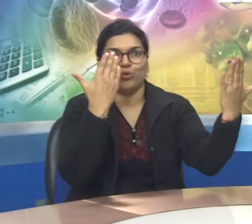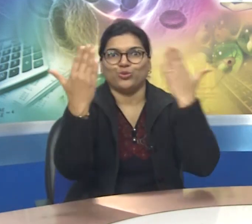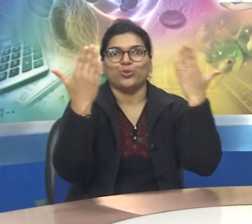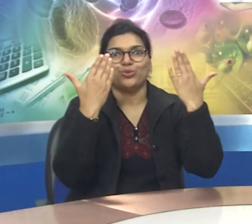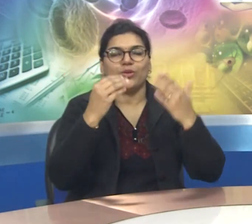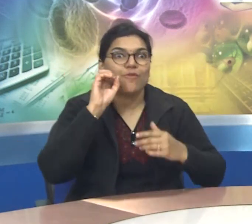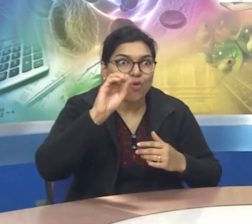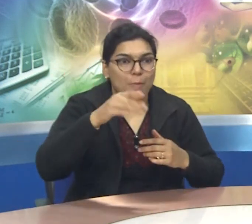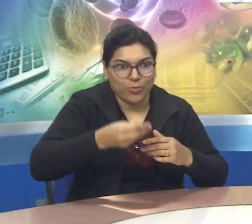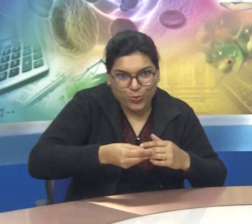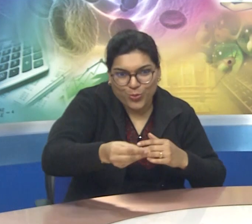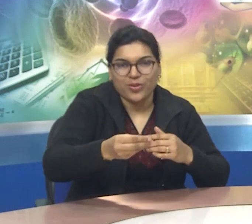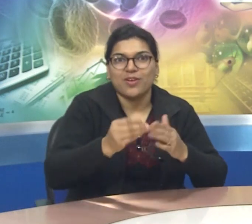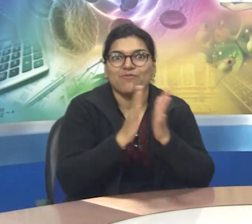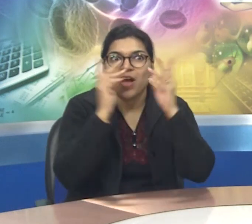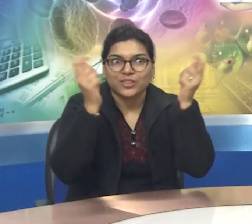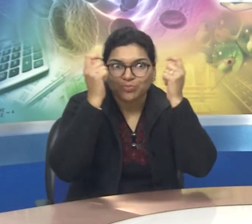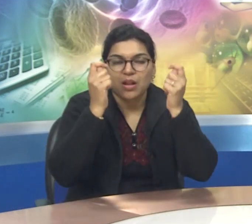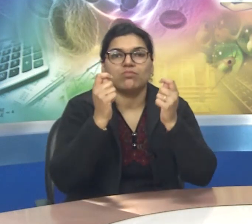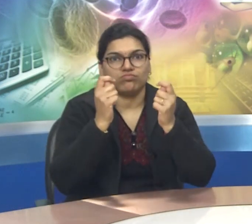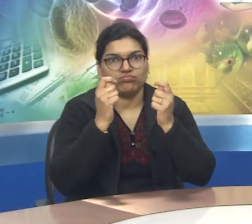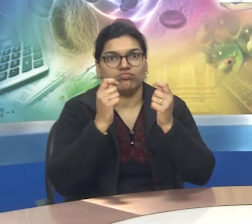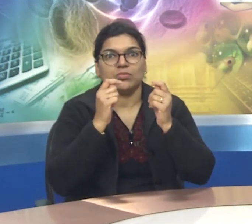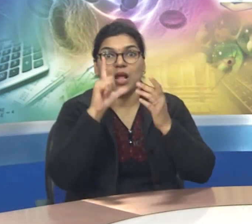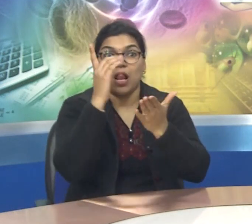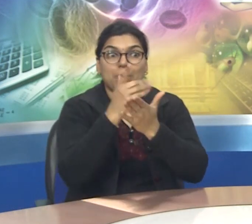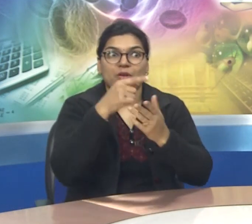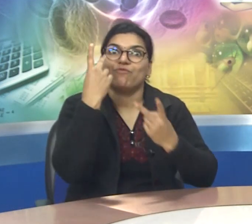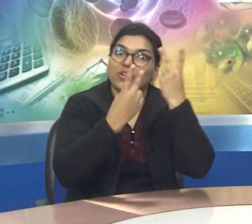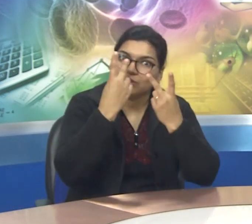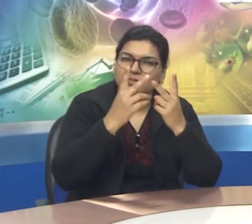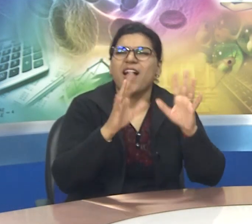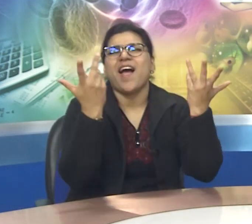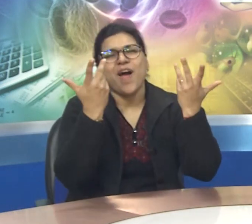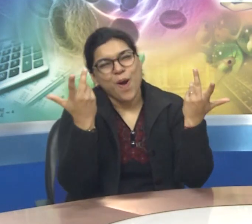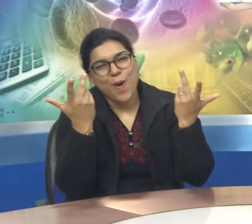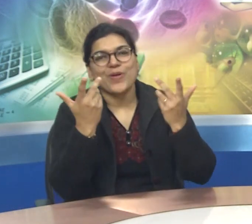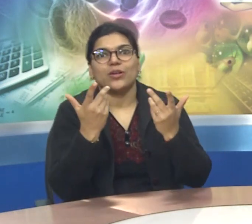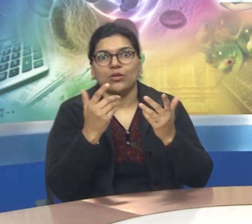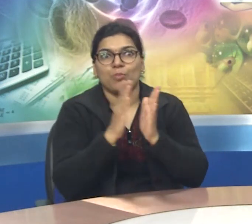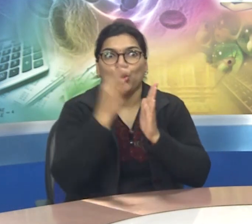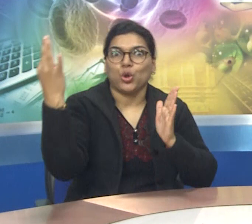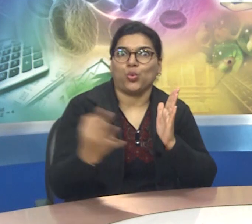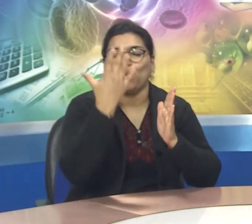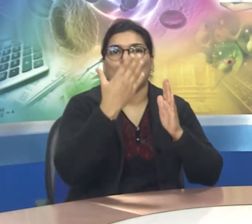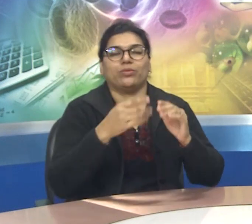The newly added books to the library should be displayed as it enhances the chance of every